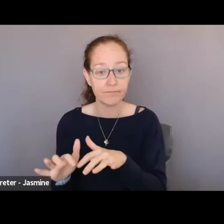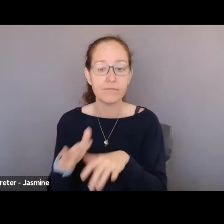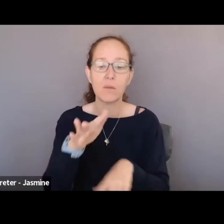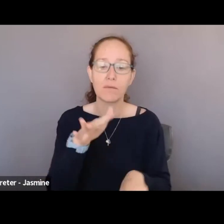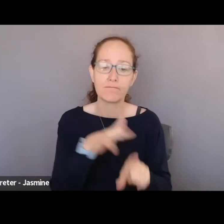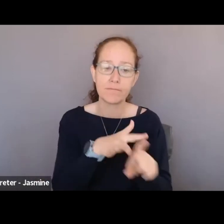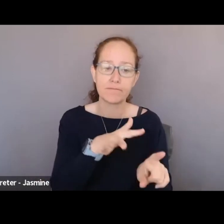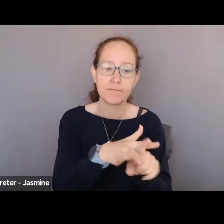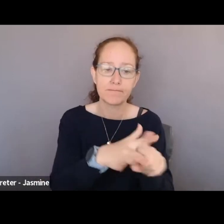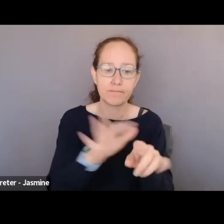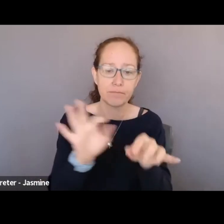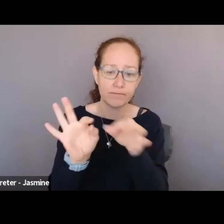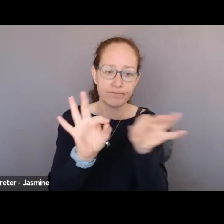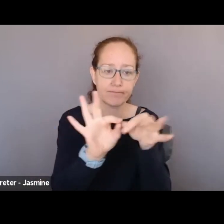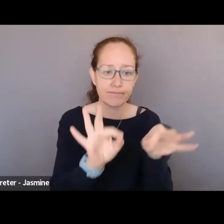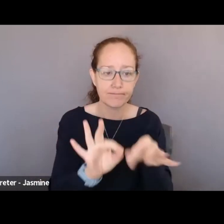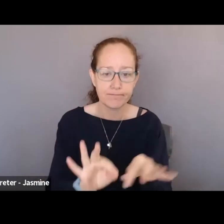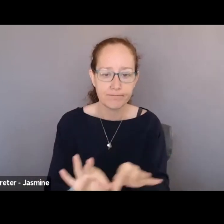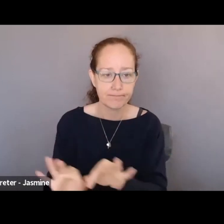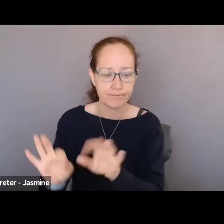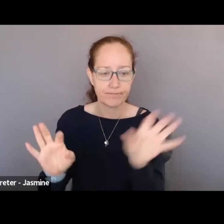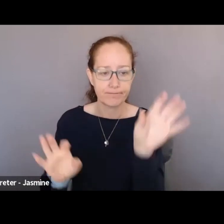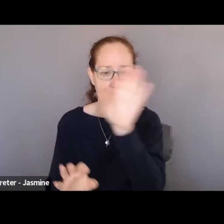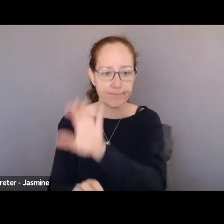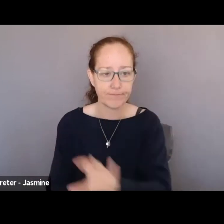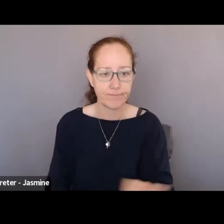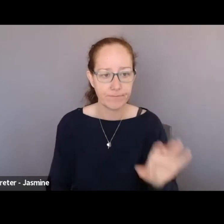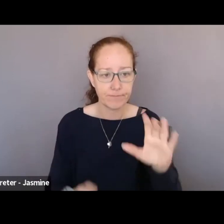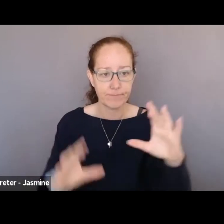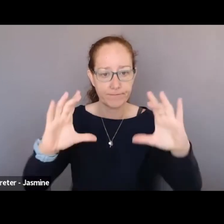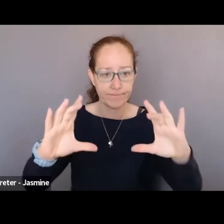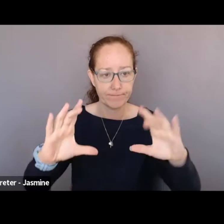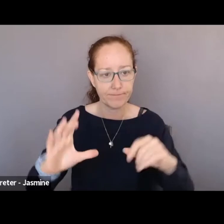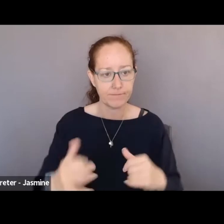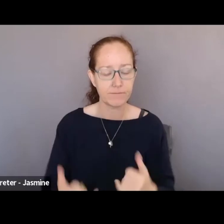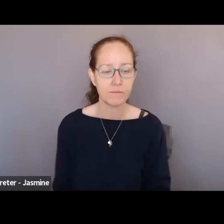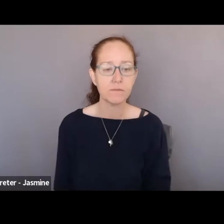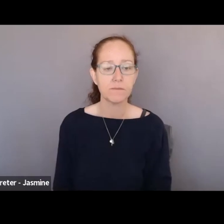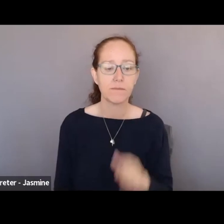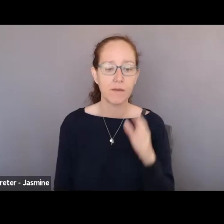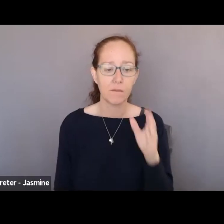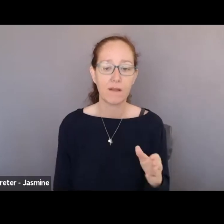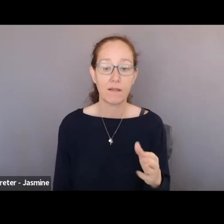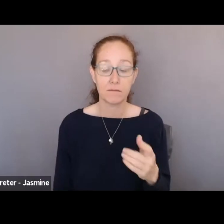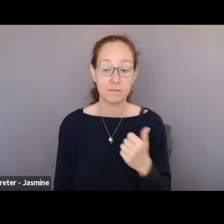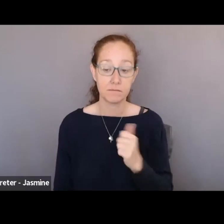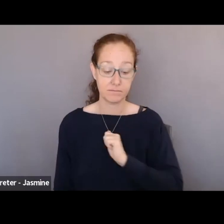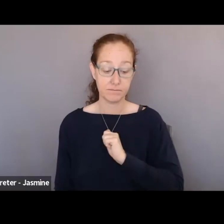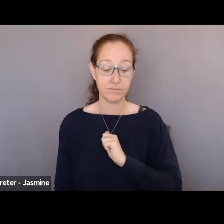them materialize. And I'll give you a moment to do that. I'm going to do it too.